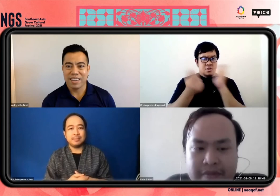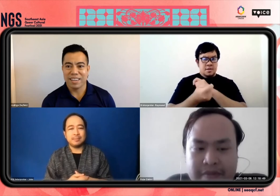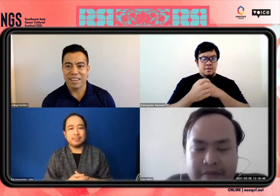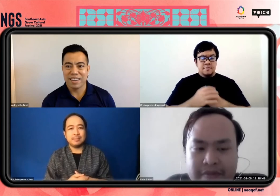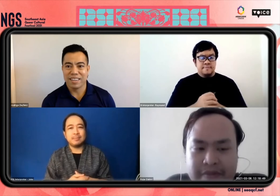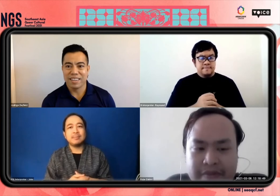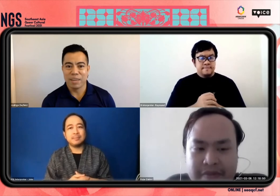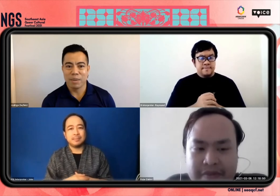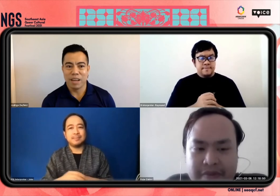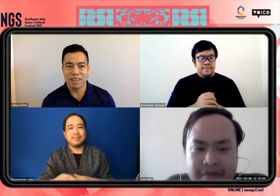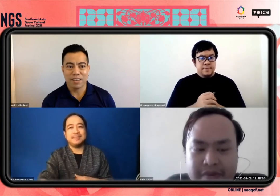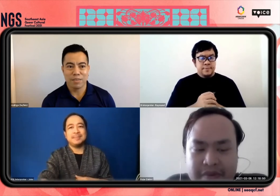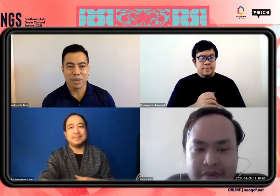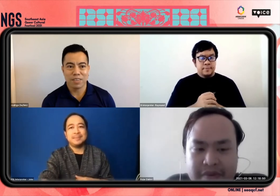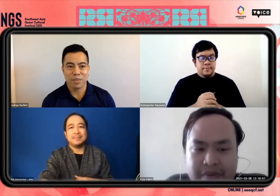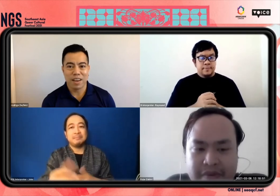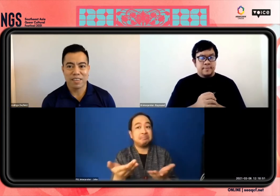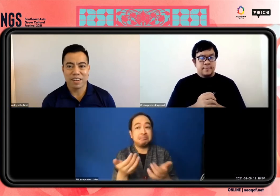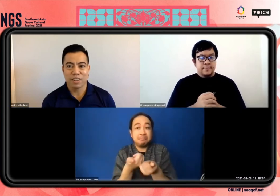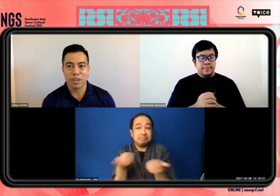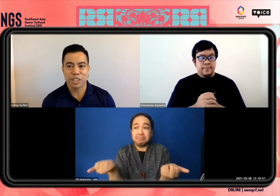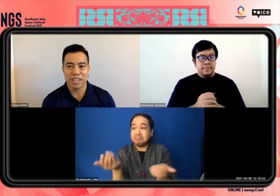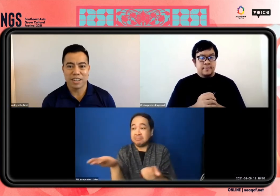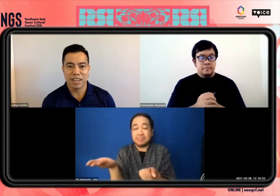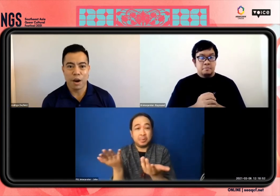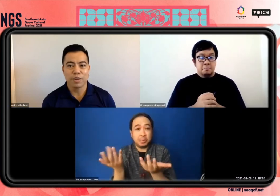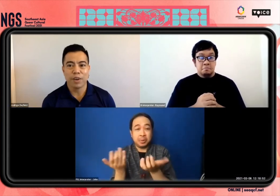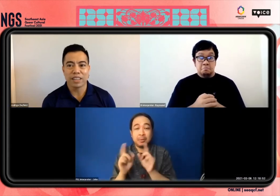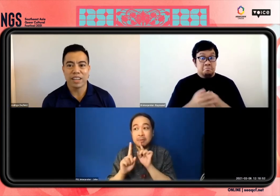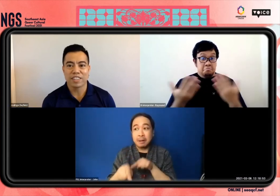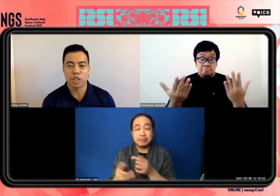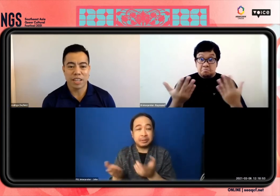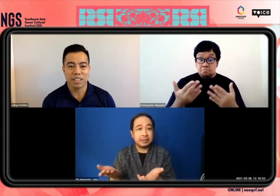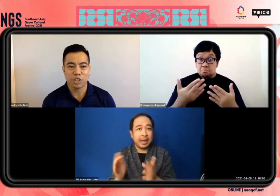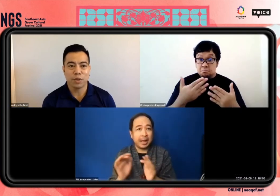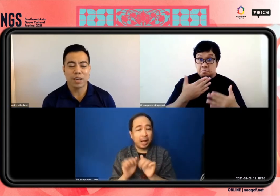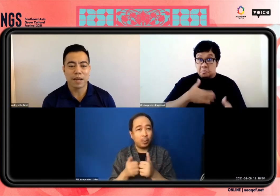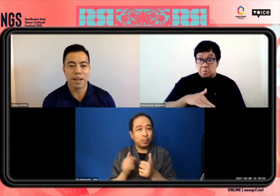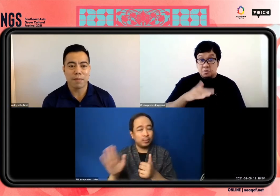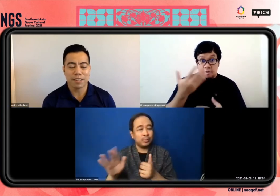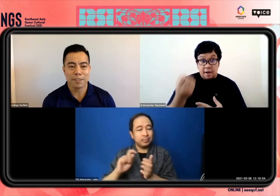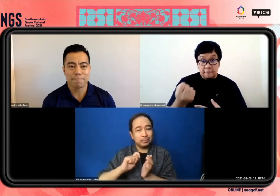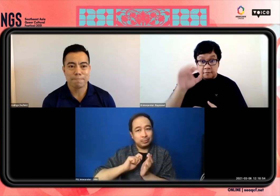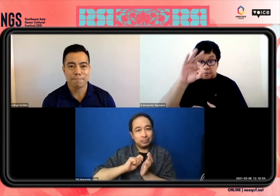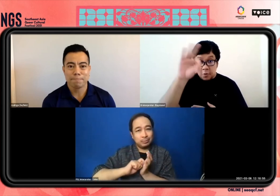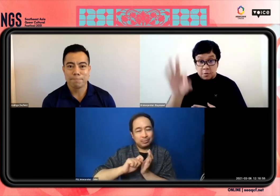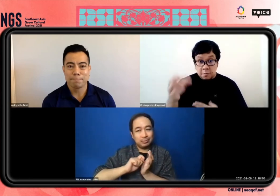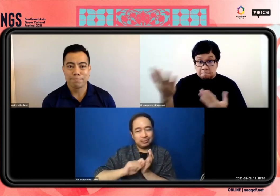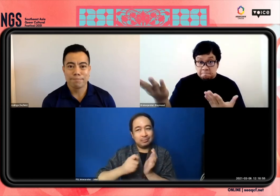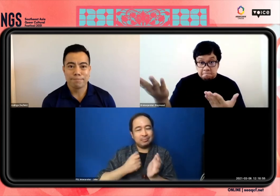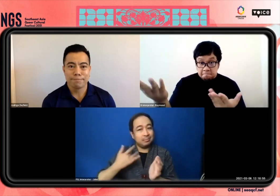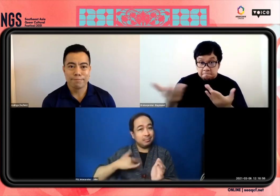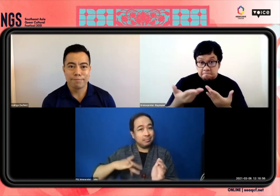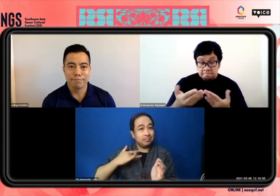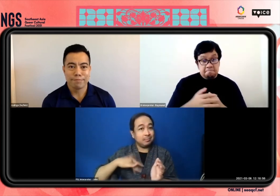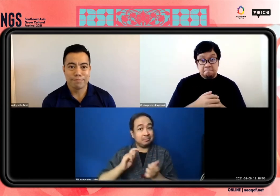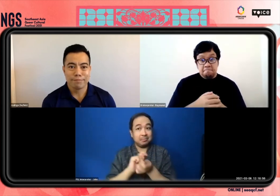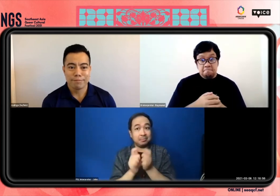Okay, and anyone else wants to answer that question, how your writing has changed during the pandemic?